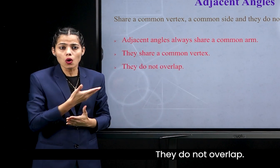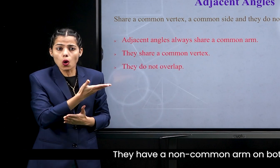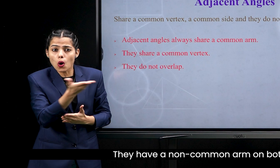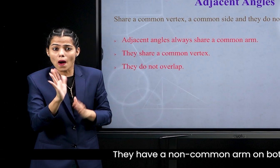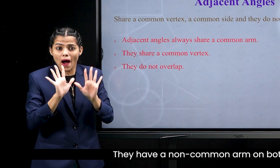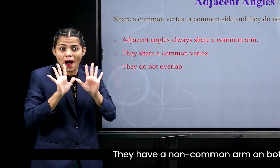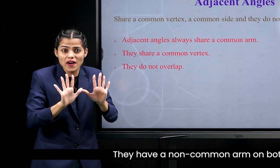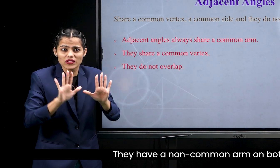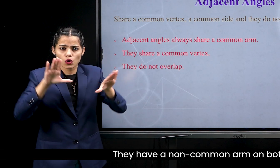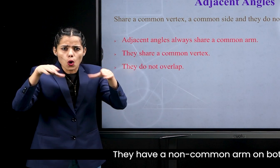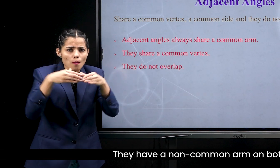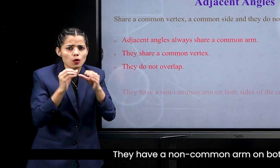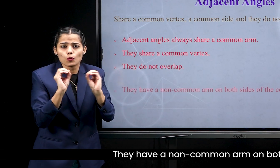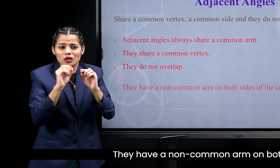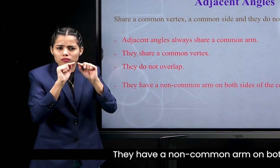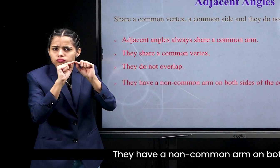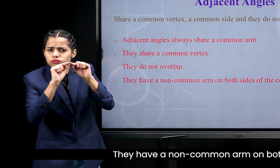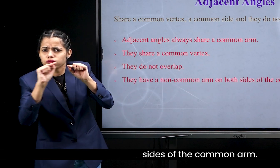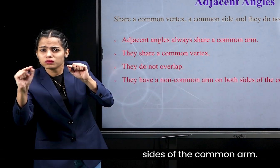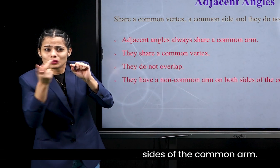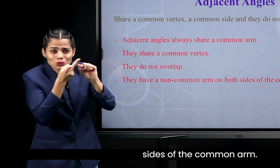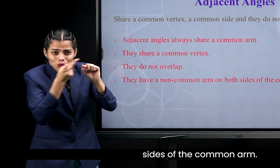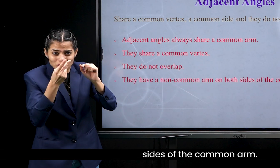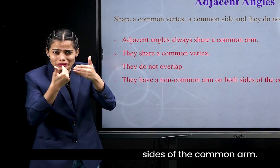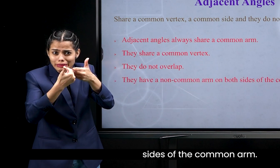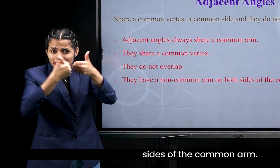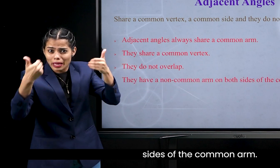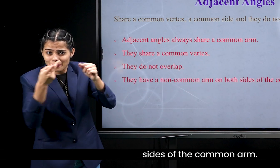They have a non-common arm on both sides of the common arm.